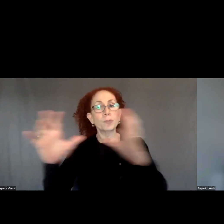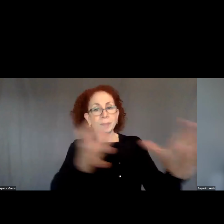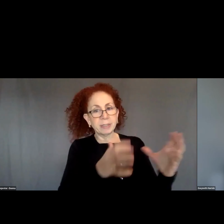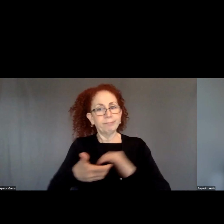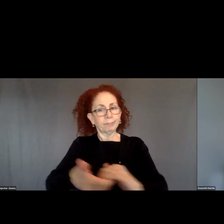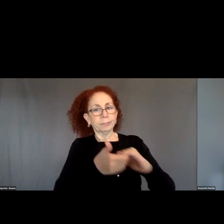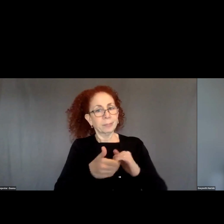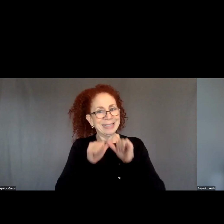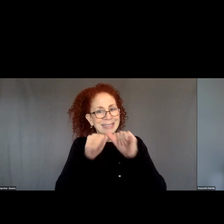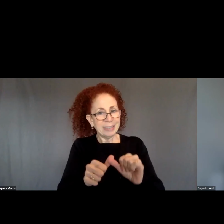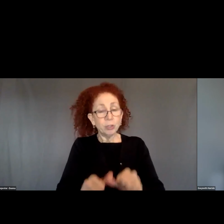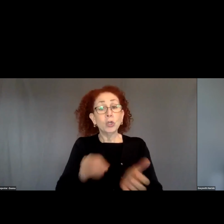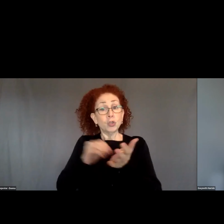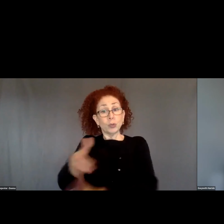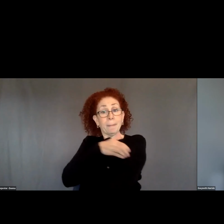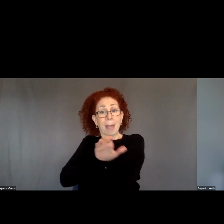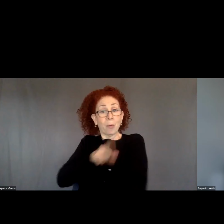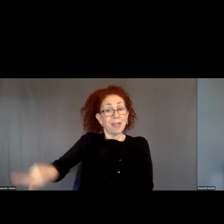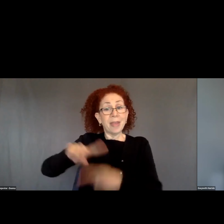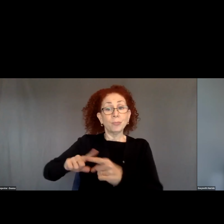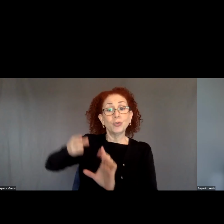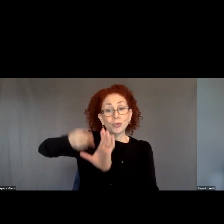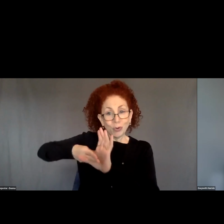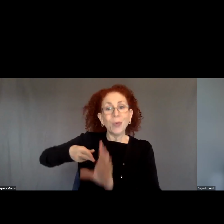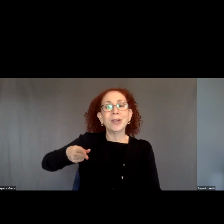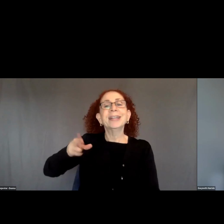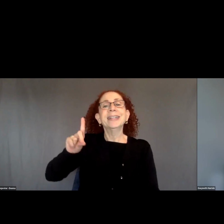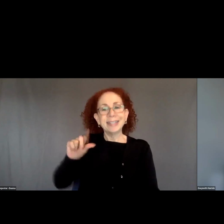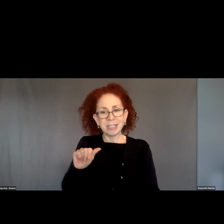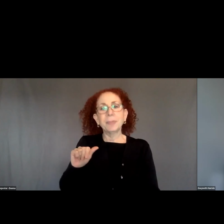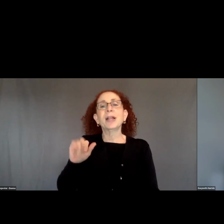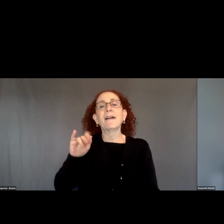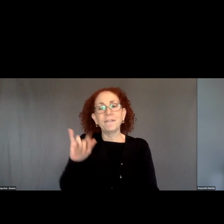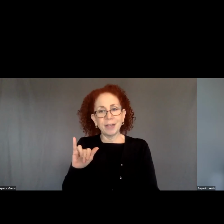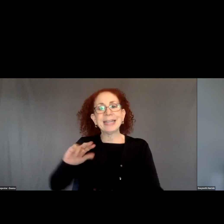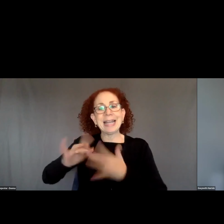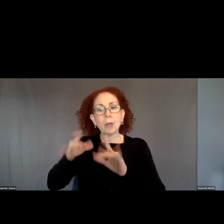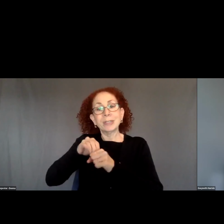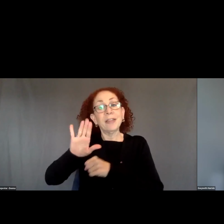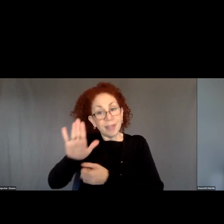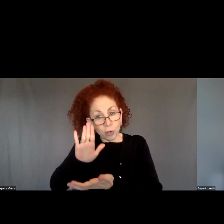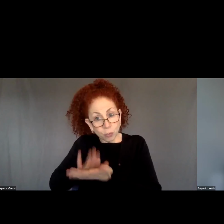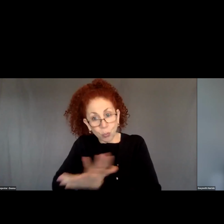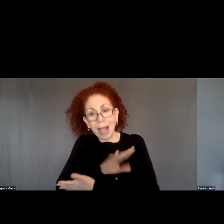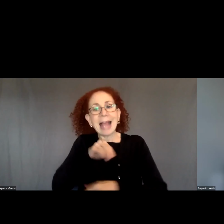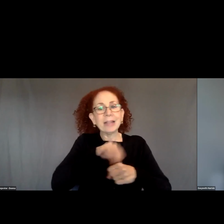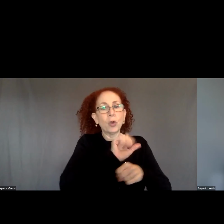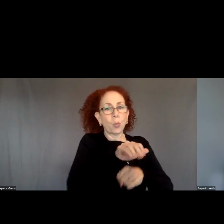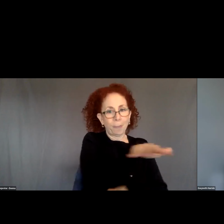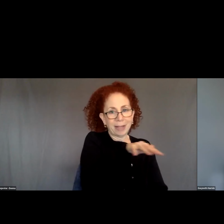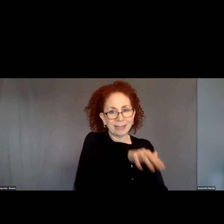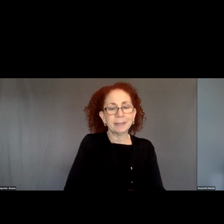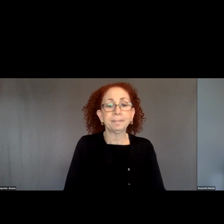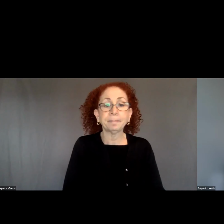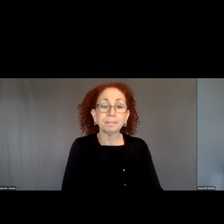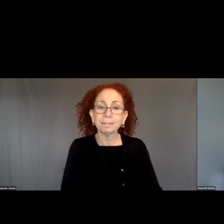and empower students to join disability affinity networks within their schools and in the workplace. Like